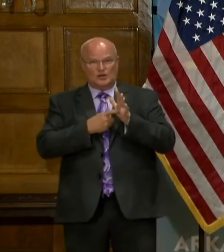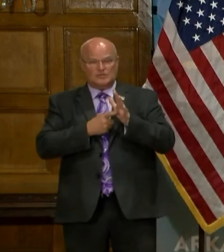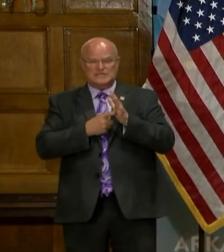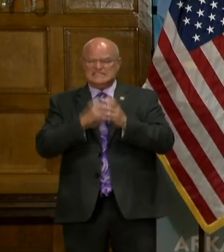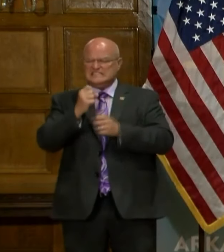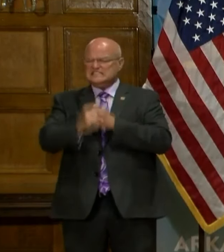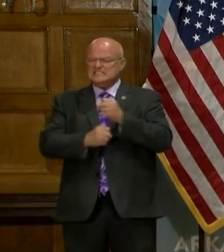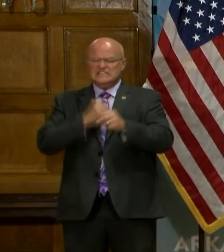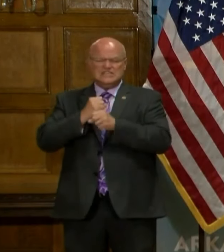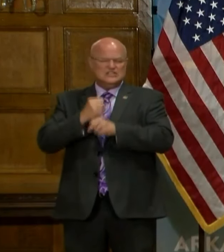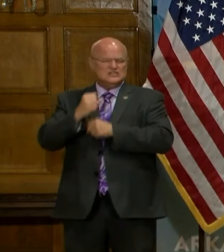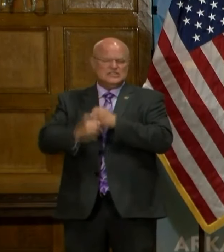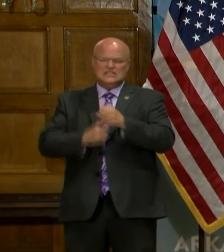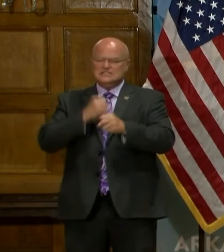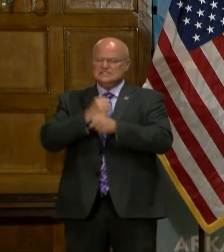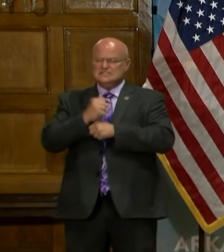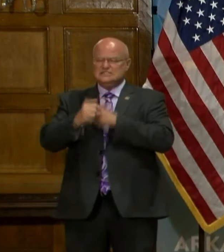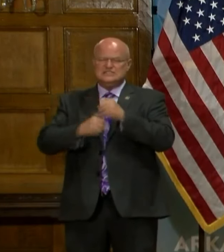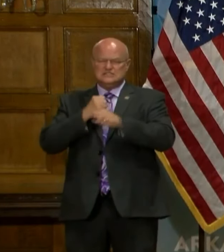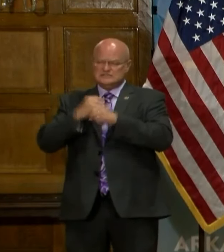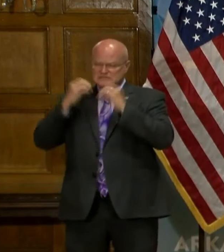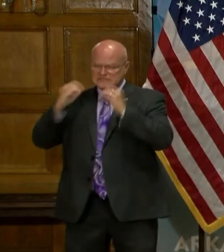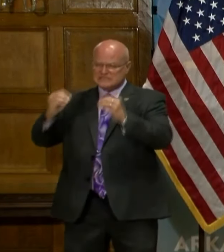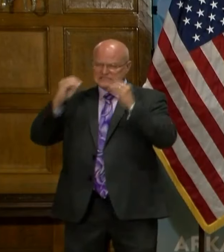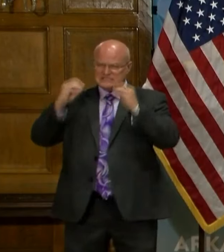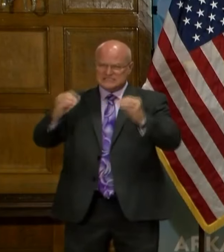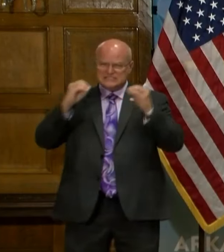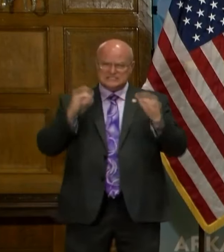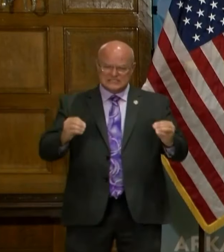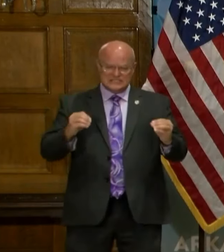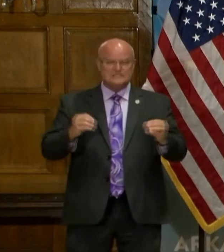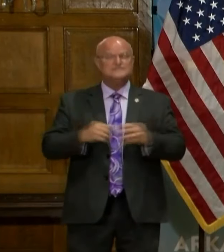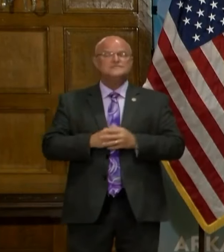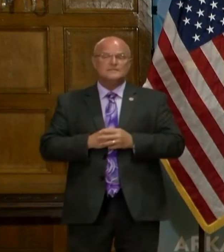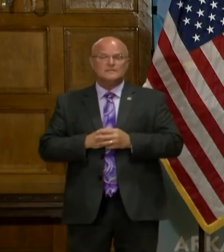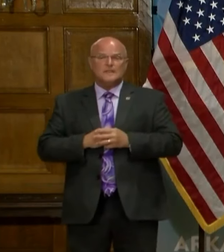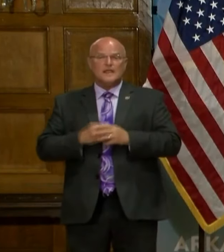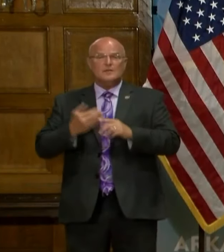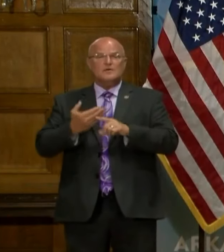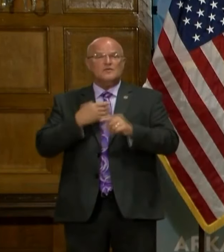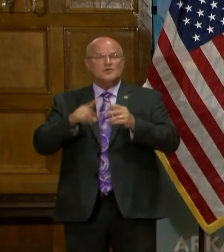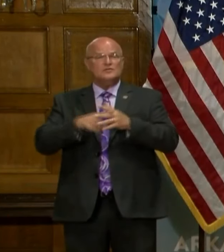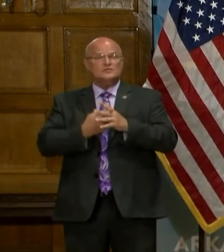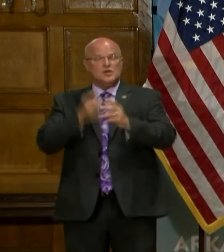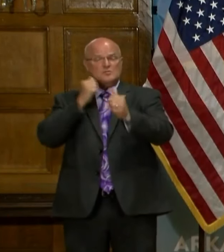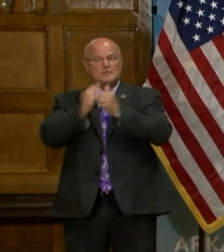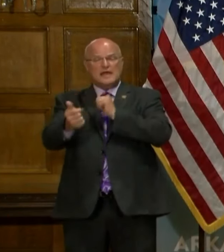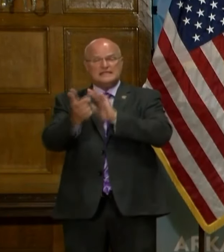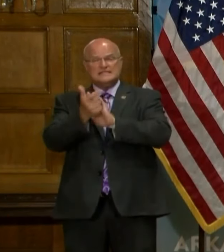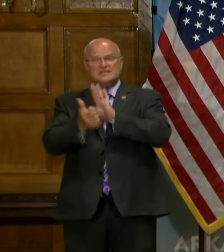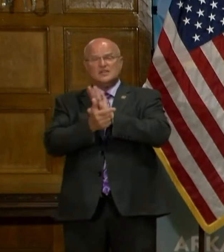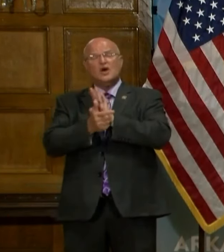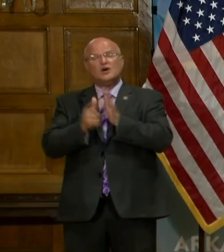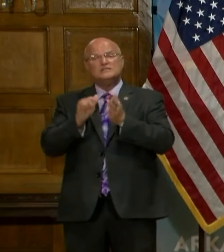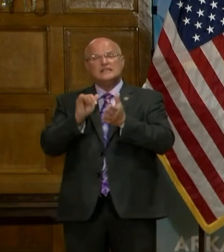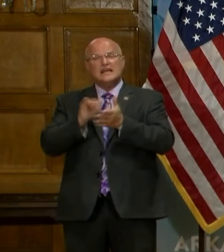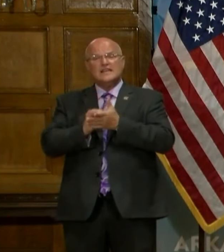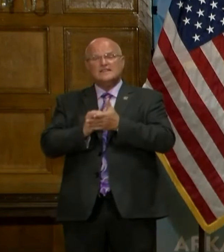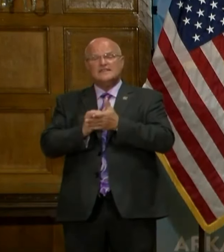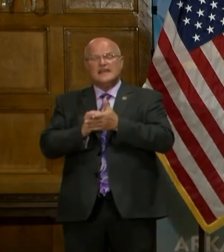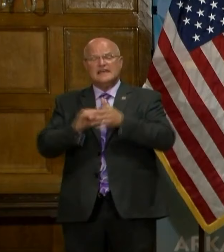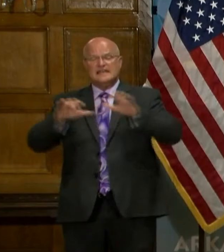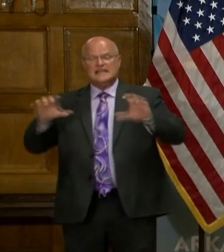took years and years and years of education. And before you start passing laws that